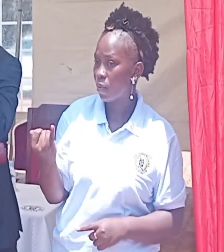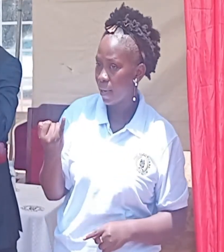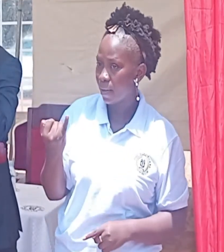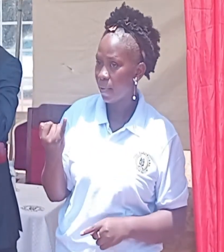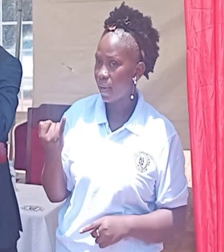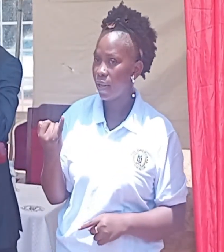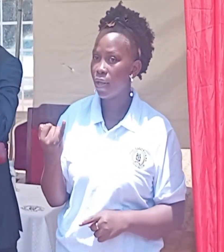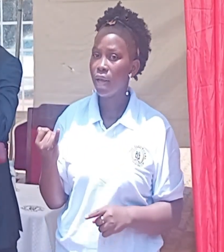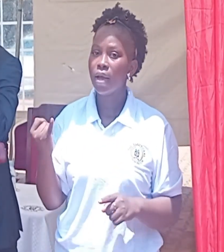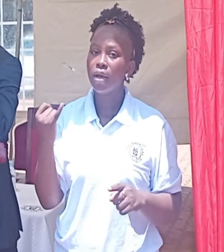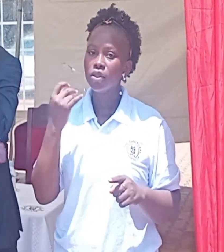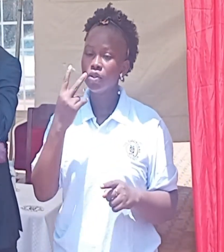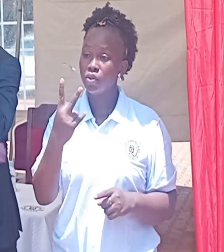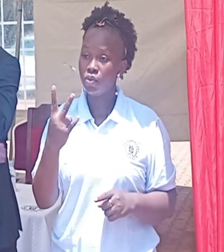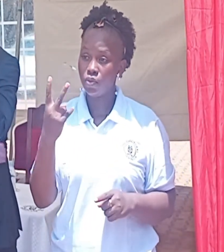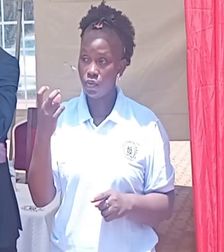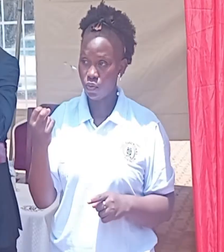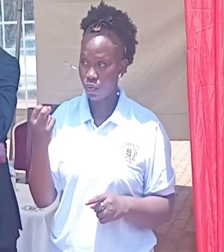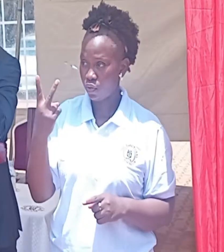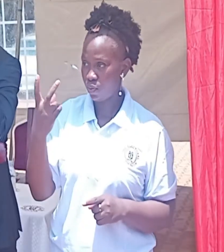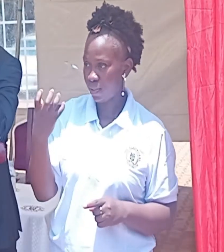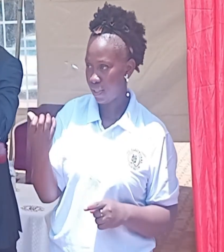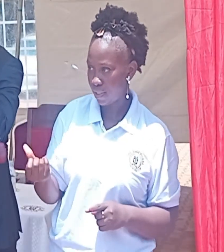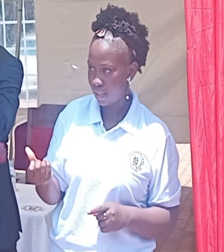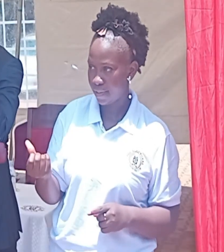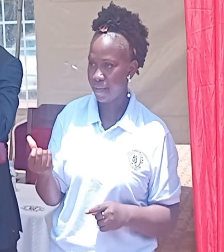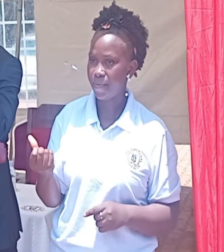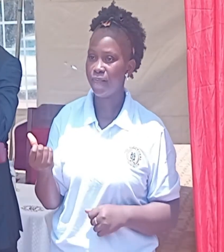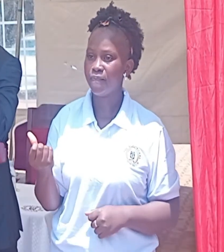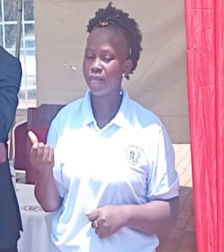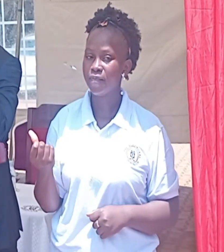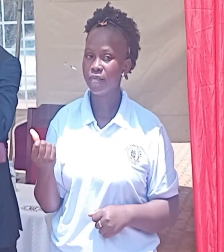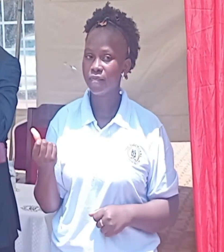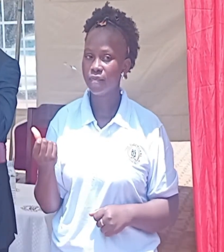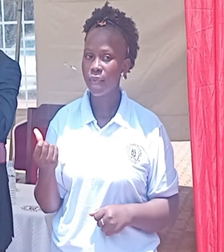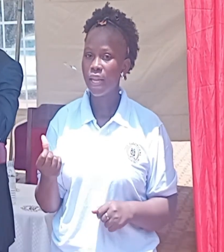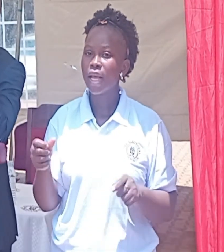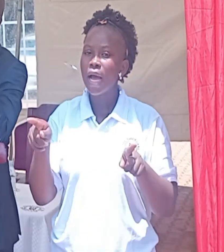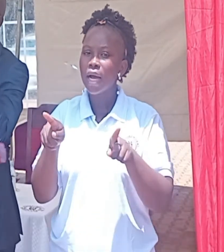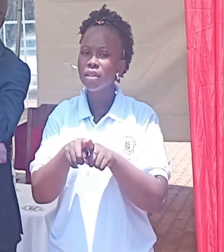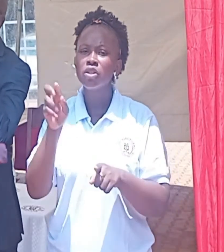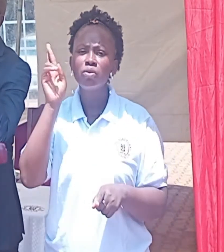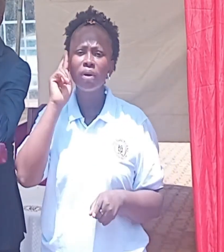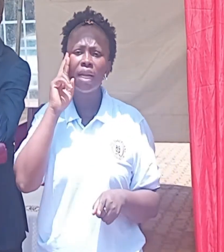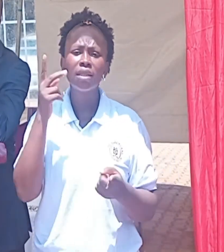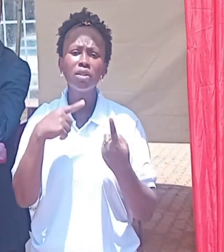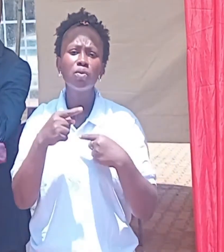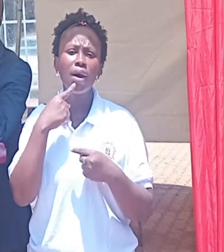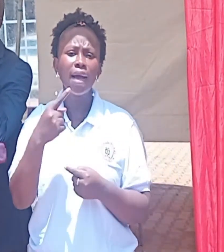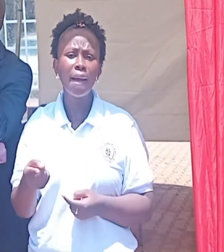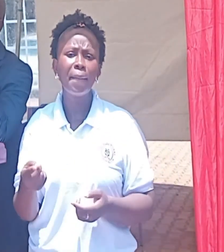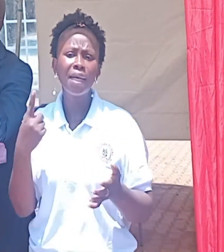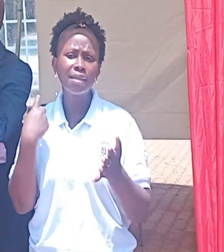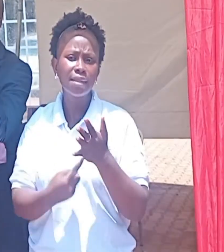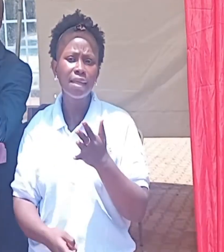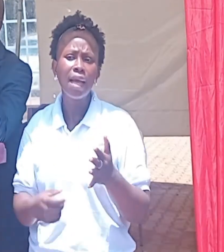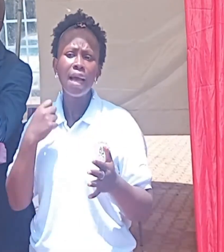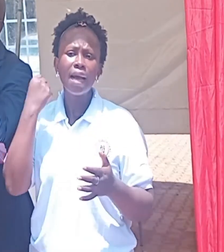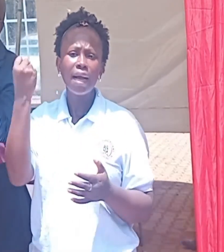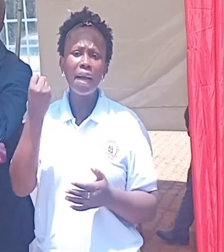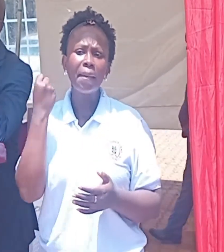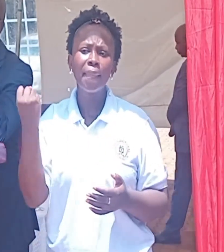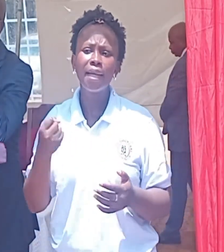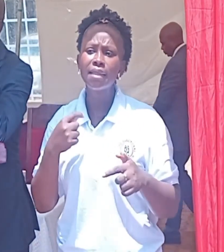oba January omwaka gwa 2026. Ate jjukira nti twali tugambye nti kampeyini